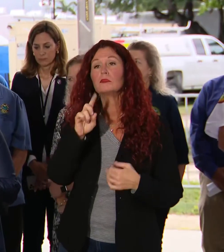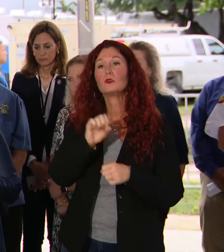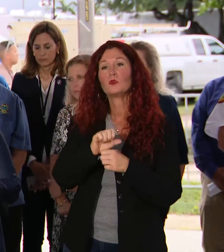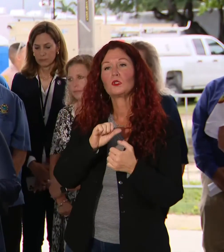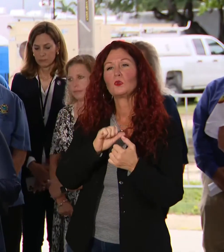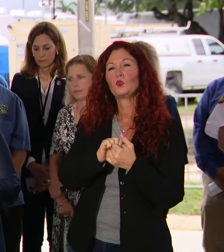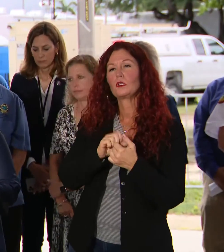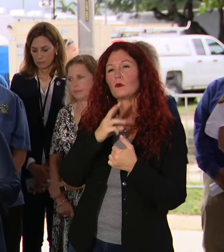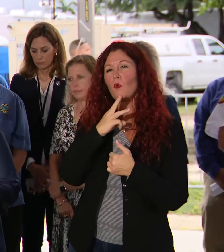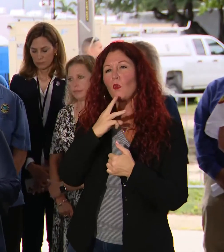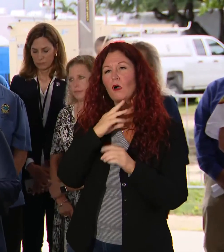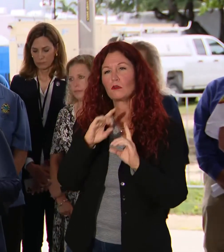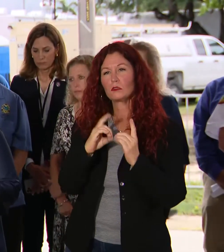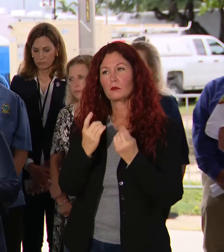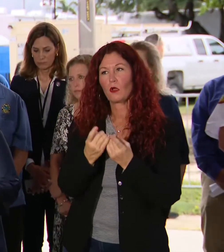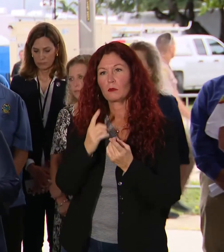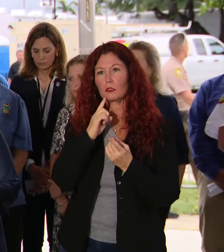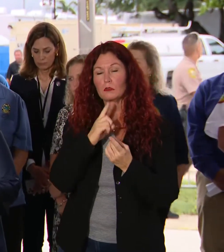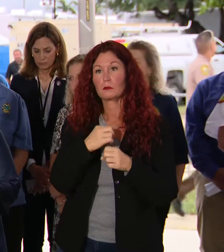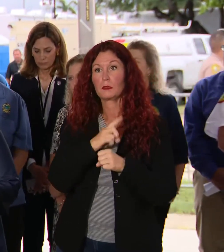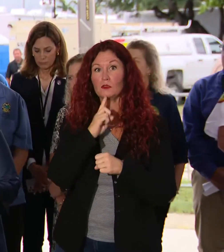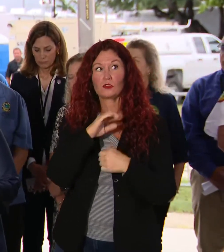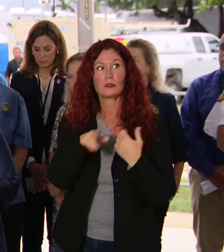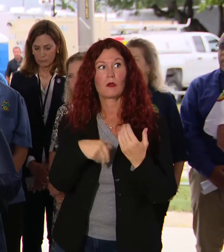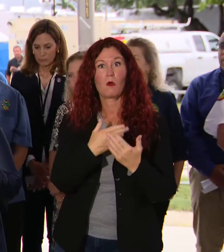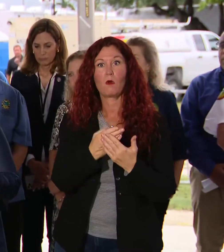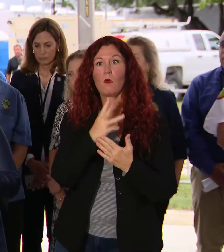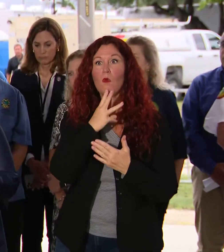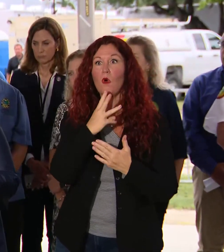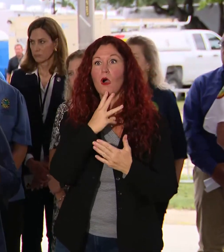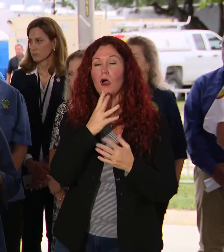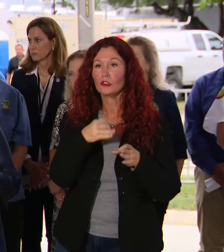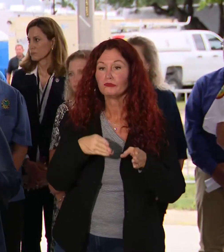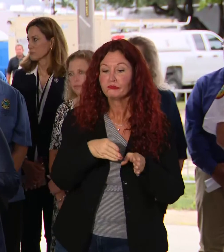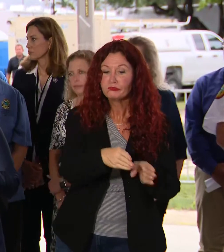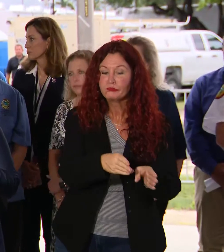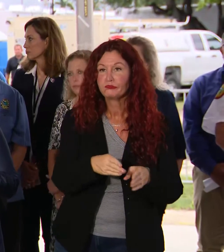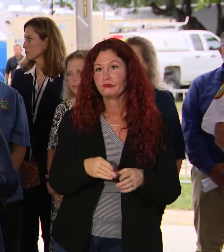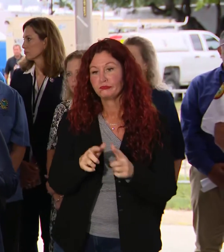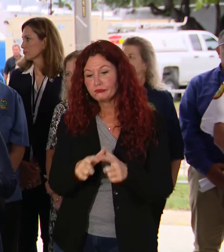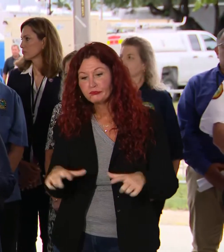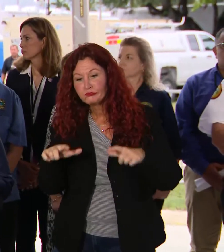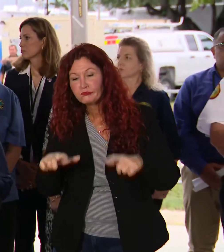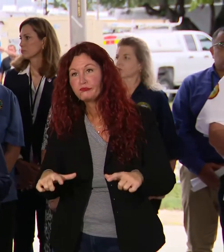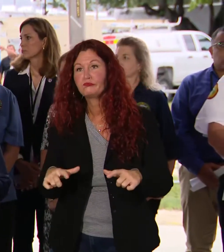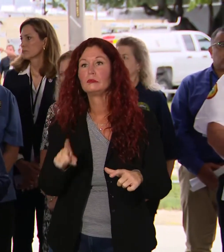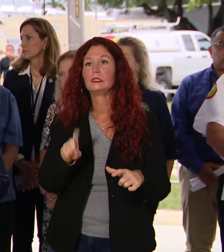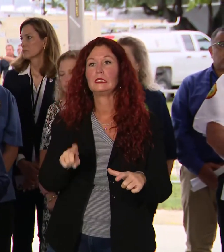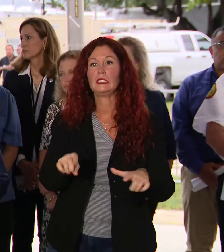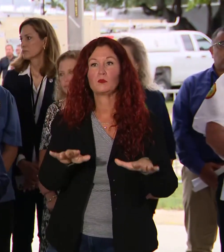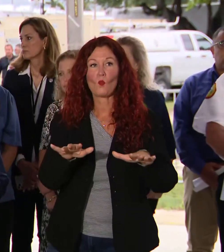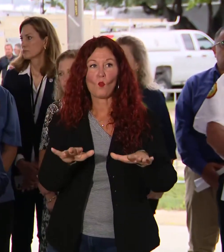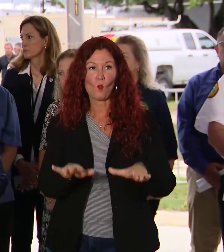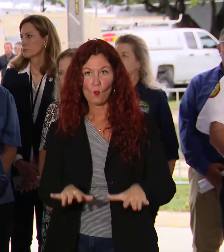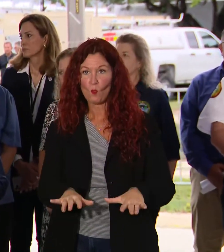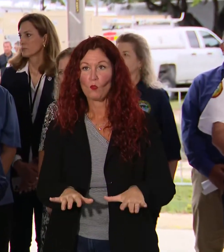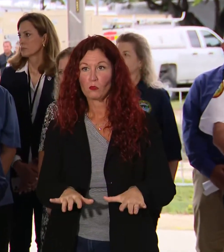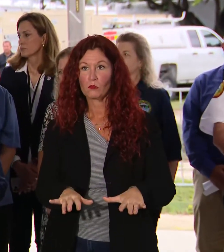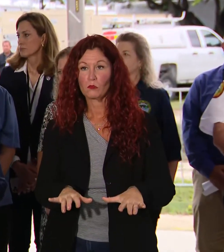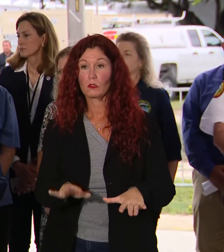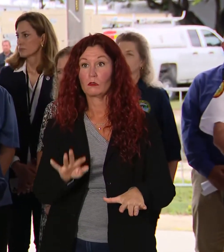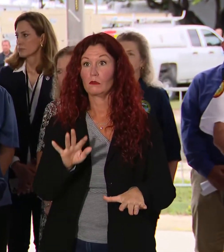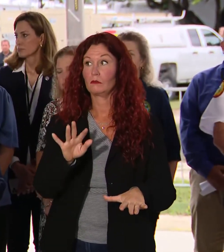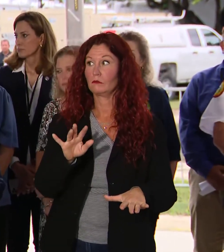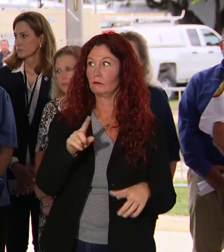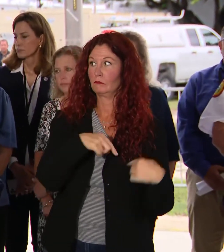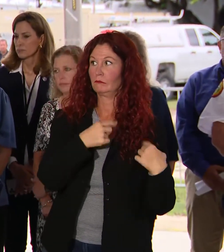draw water down in preparation for the possible storm because of all the water that we've had here lately. Given the